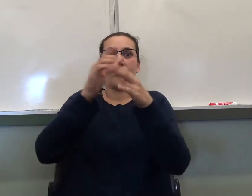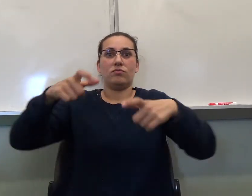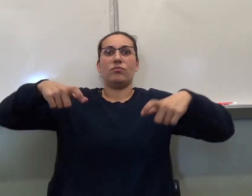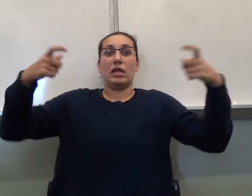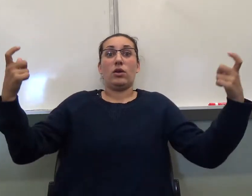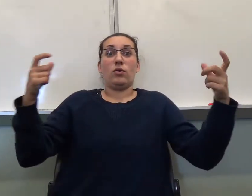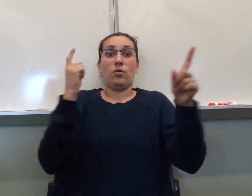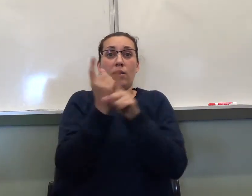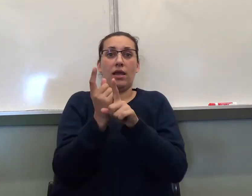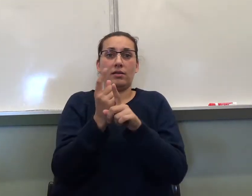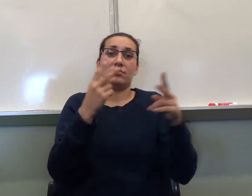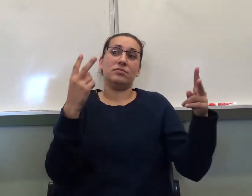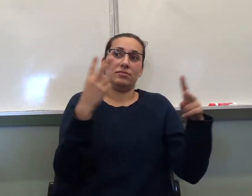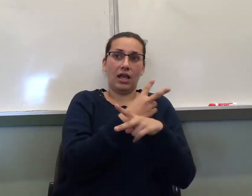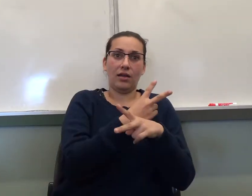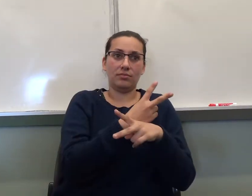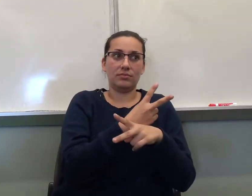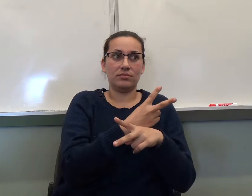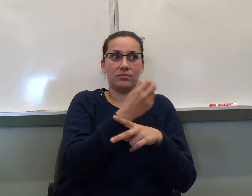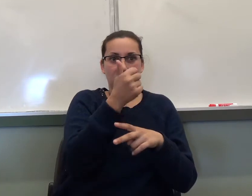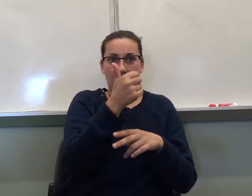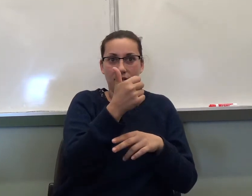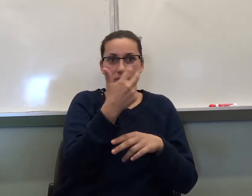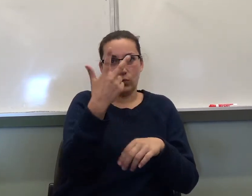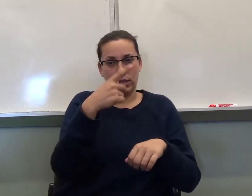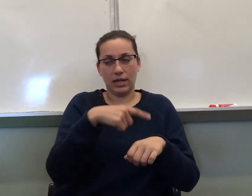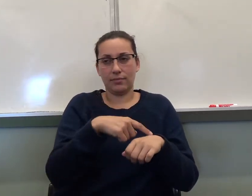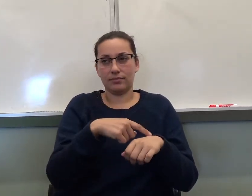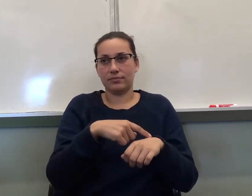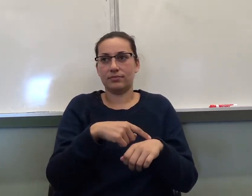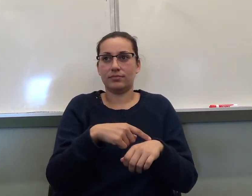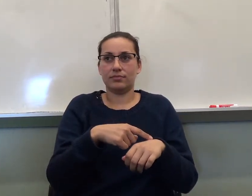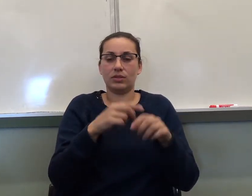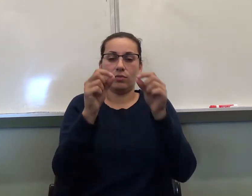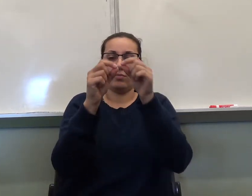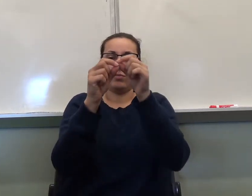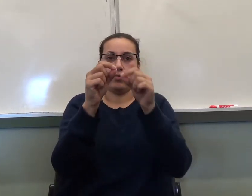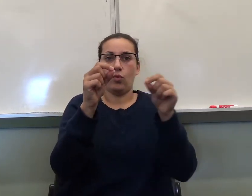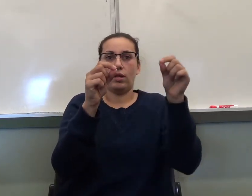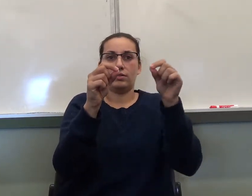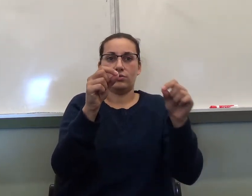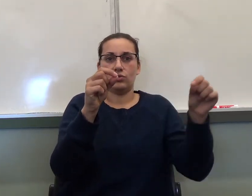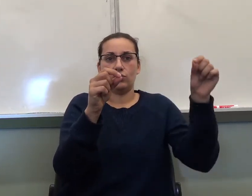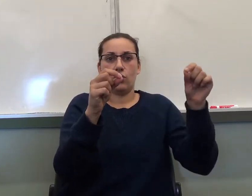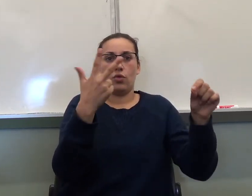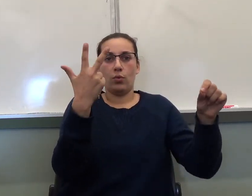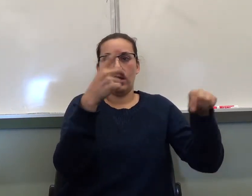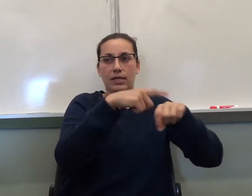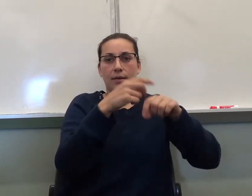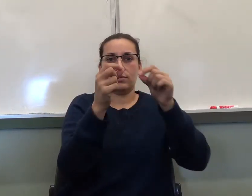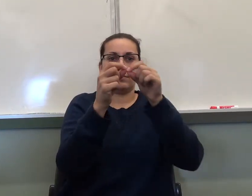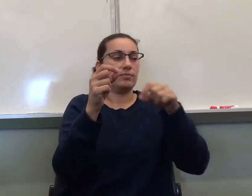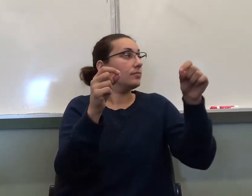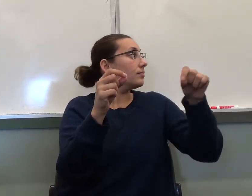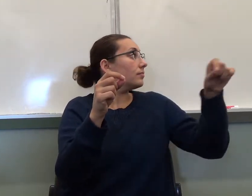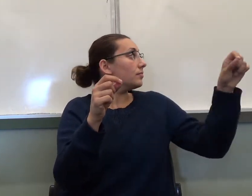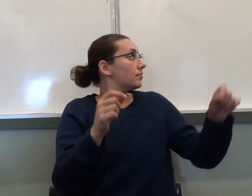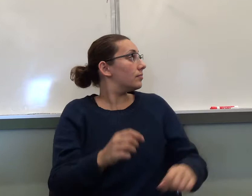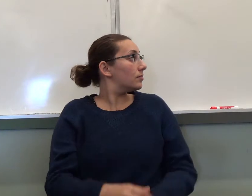you're multiplying by 10 3 times, right? So it gets shifted over 3 times. So it becomes like this. Boing, boing,